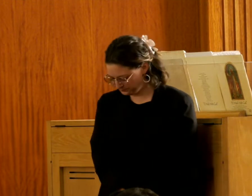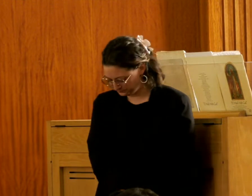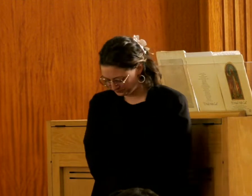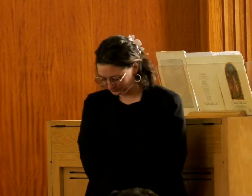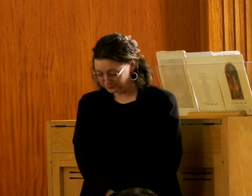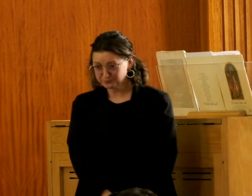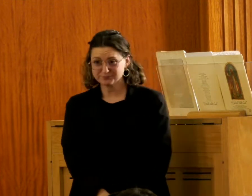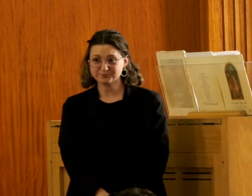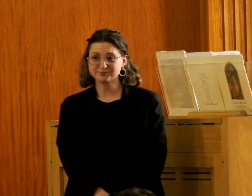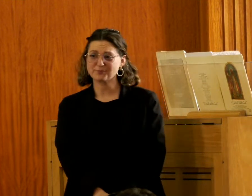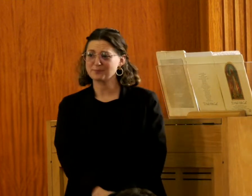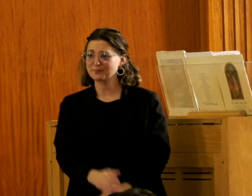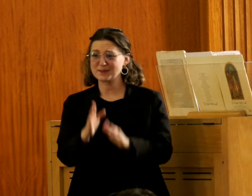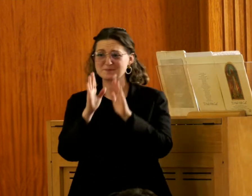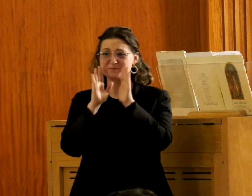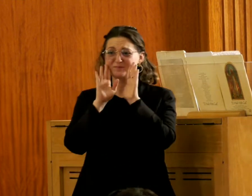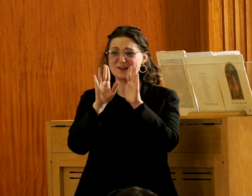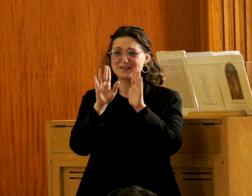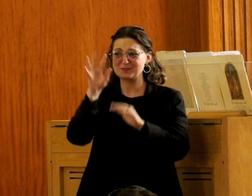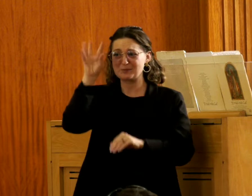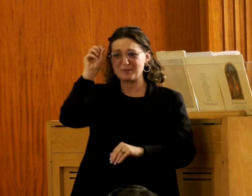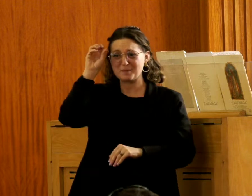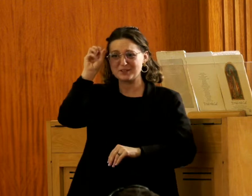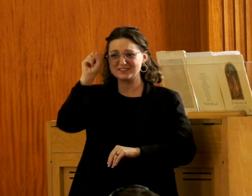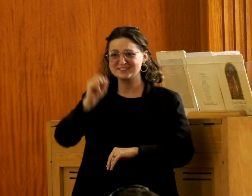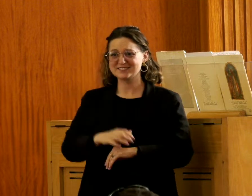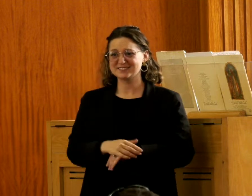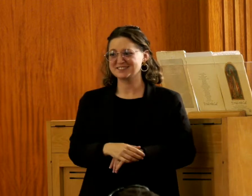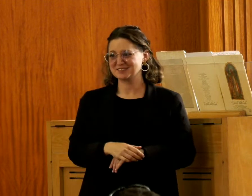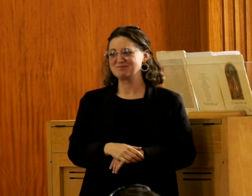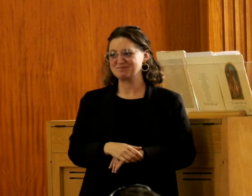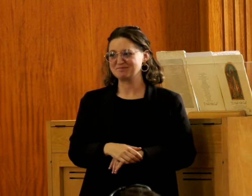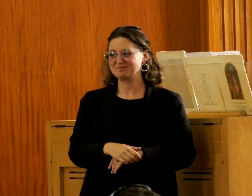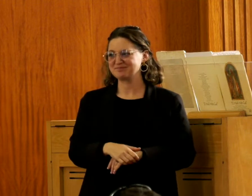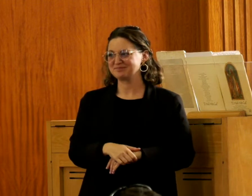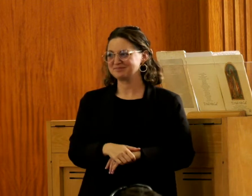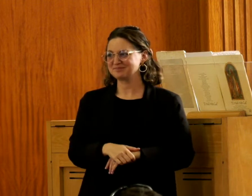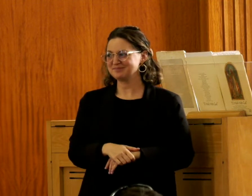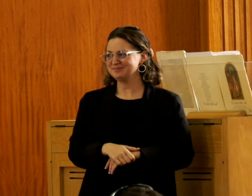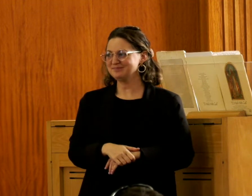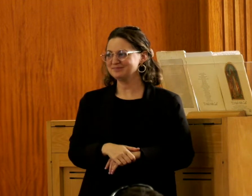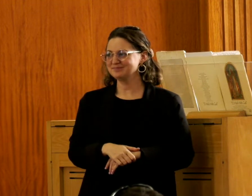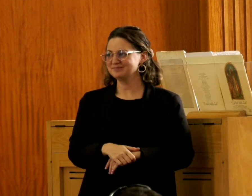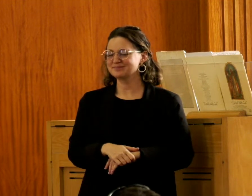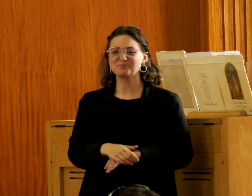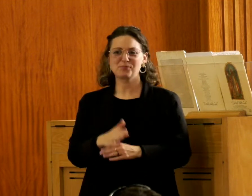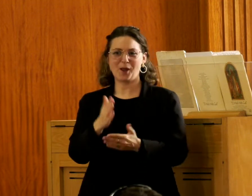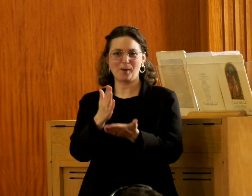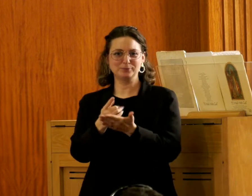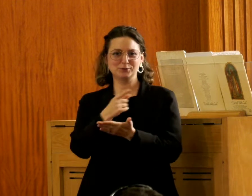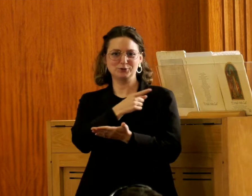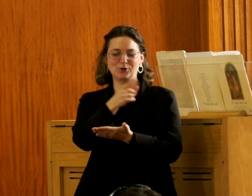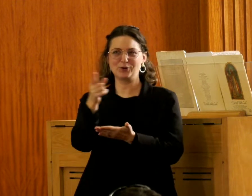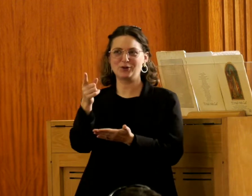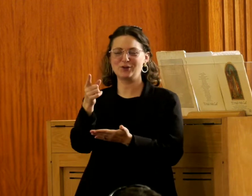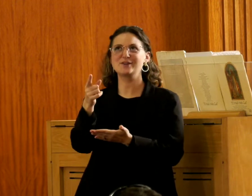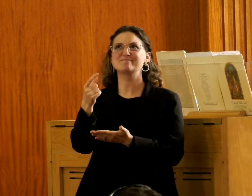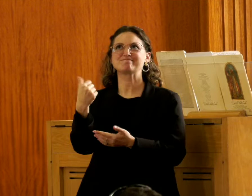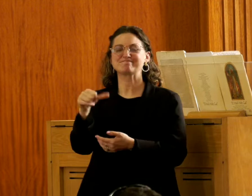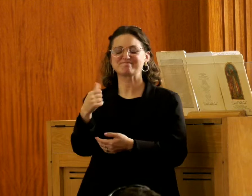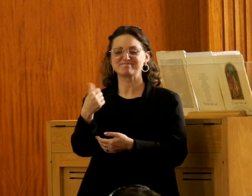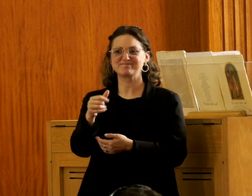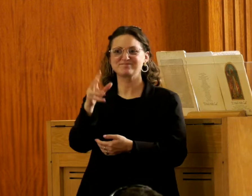There were some great memories. I'm sure all of you could associate with some of